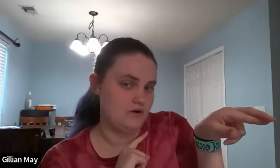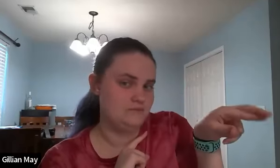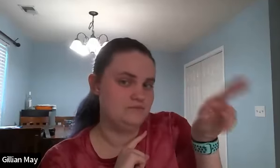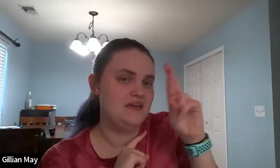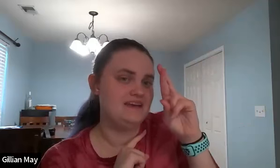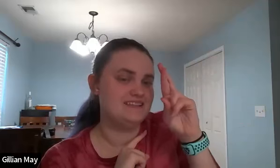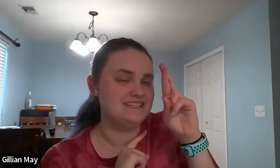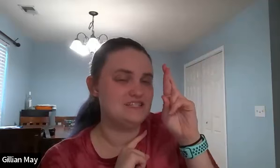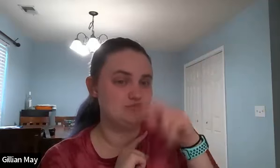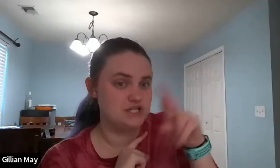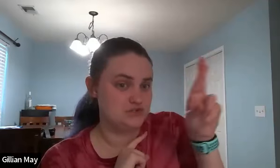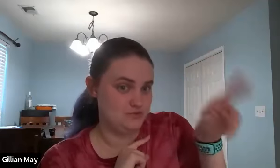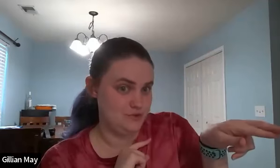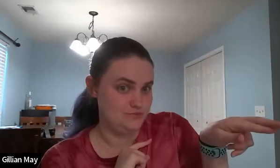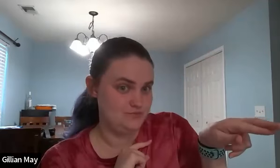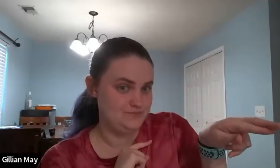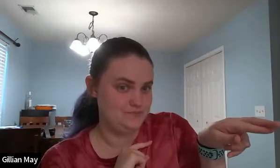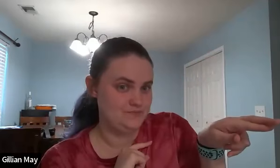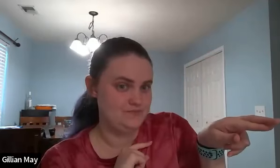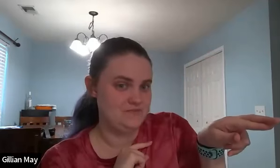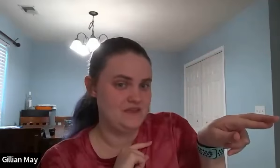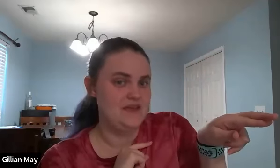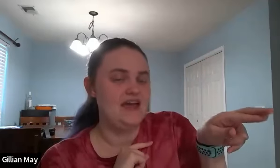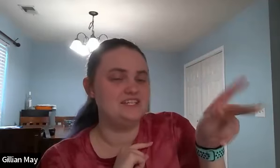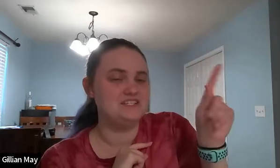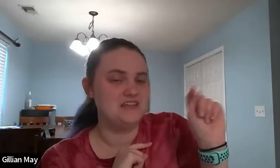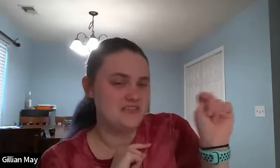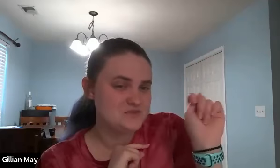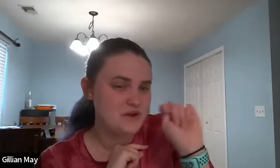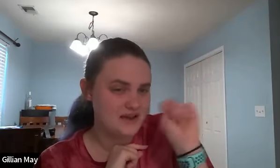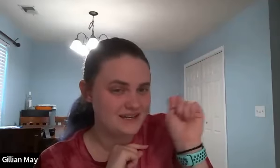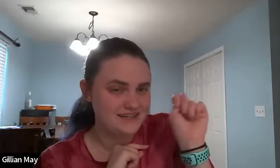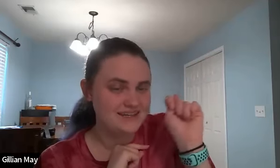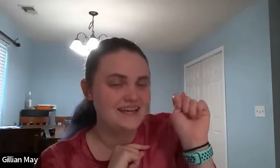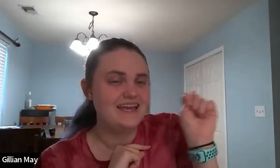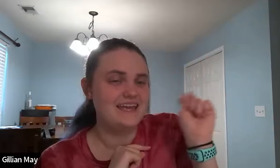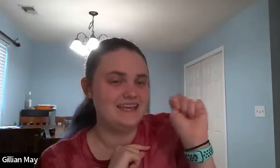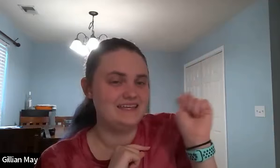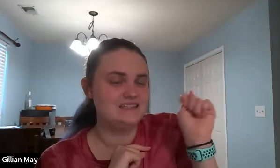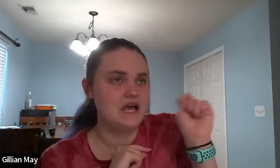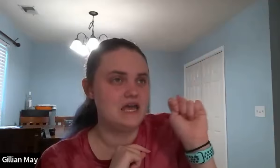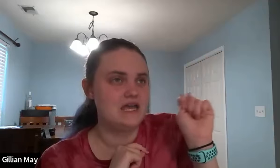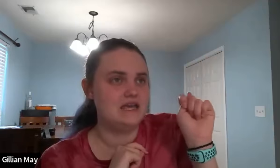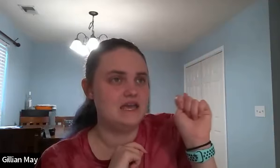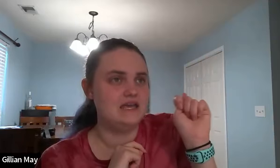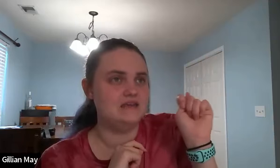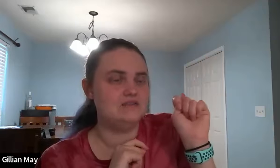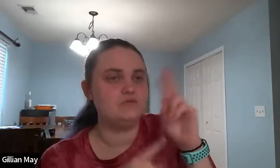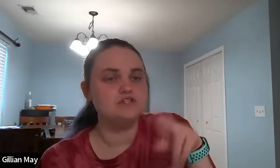R, because this is restroom. And she said this one is like restroom's